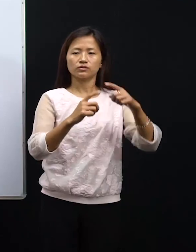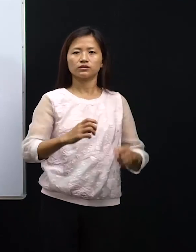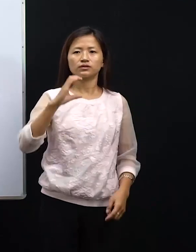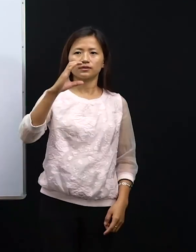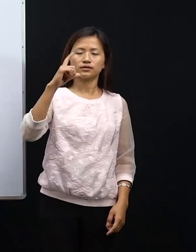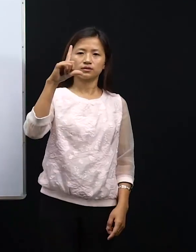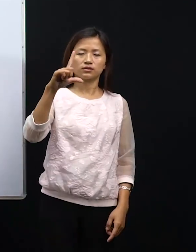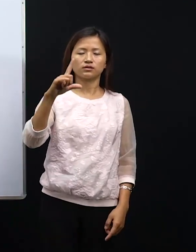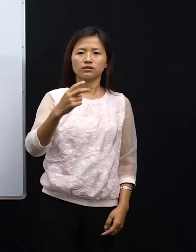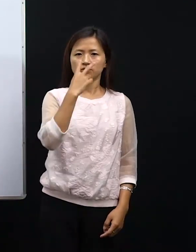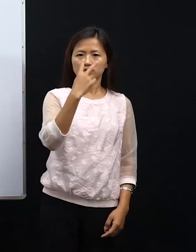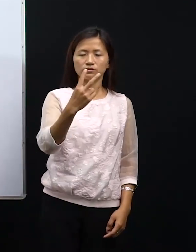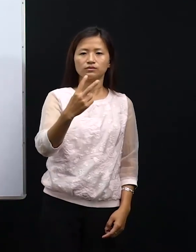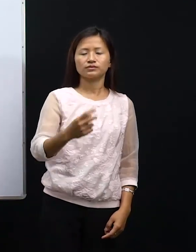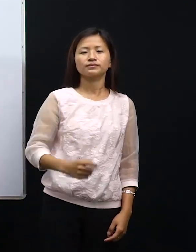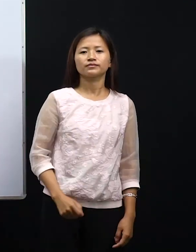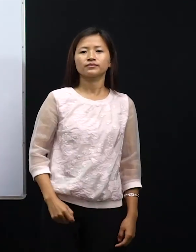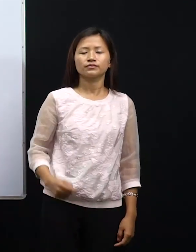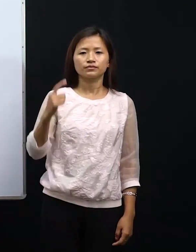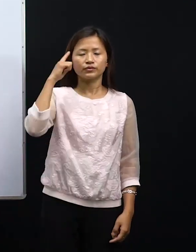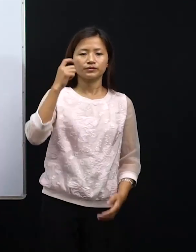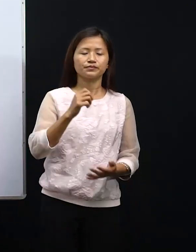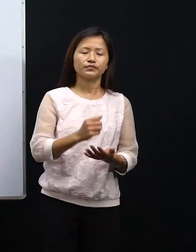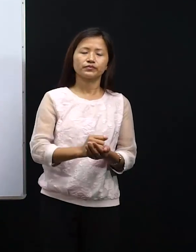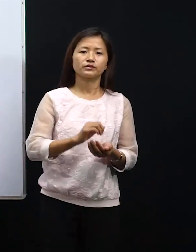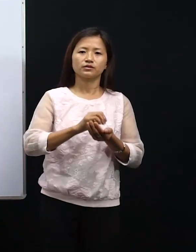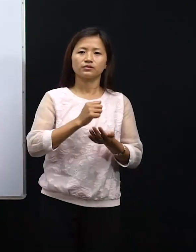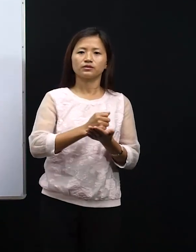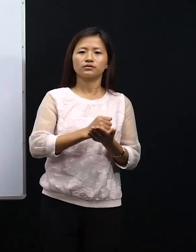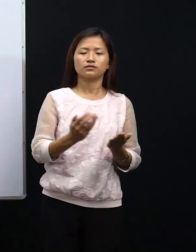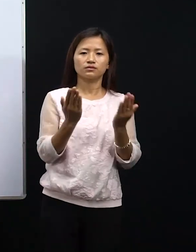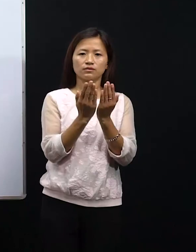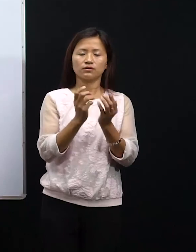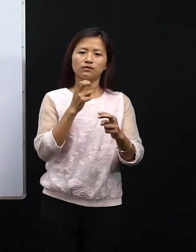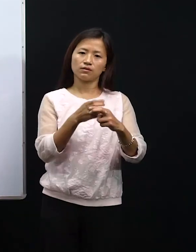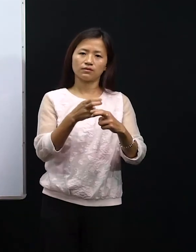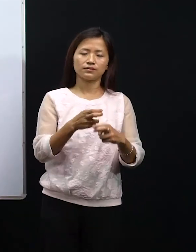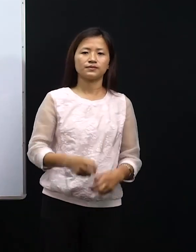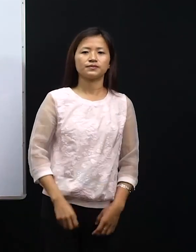class. So I hope to see you very soon. Please keep practicing and study hard. Thank you.